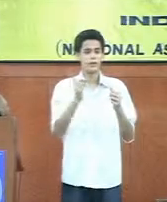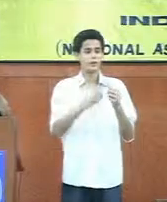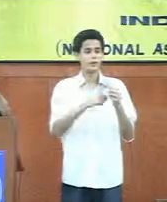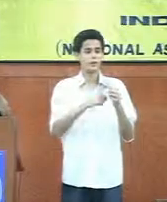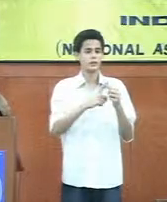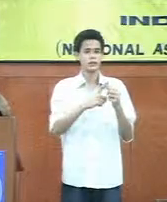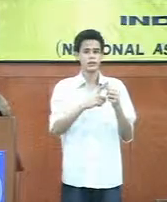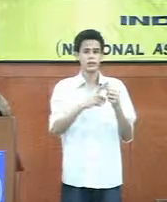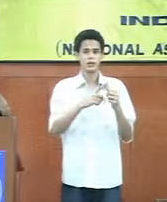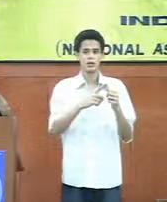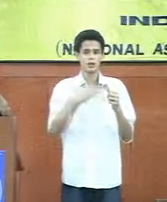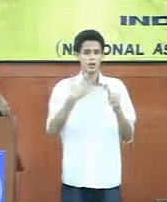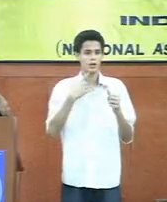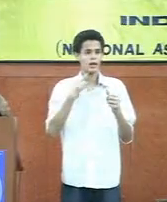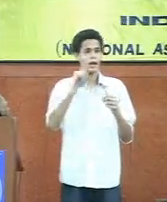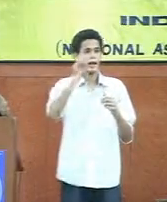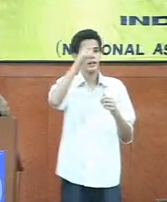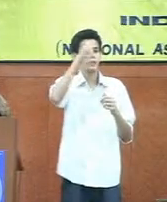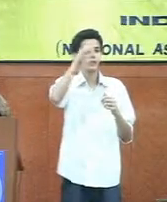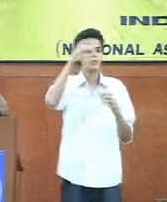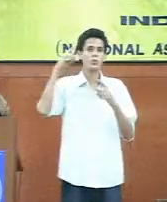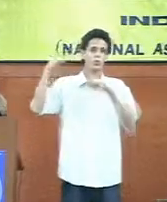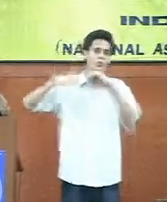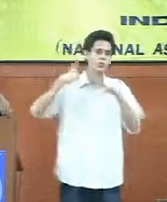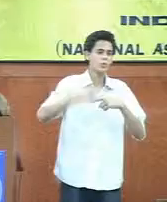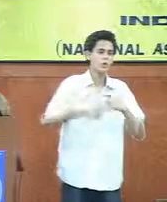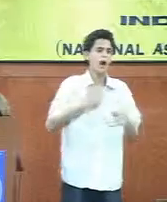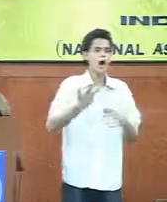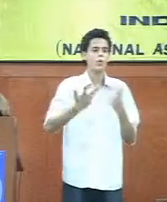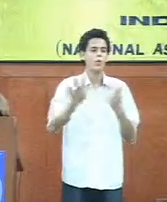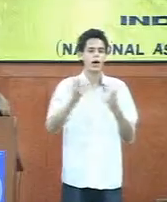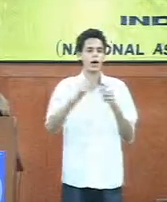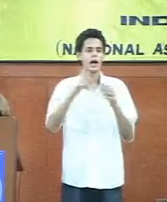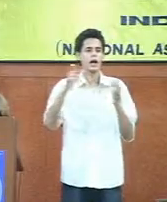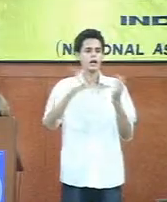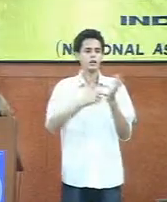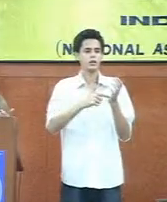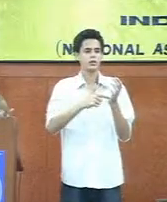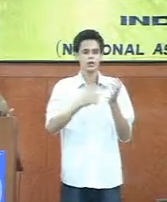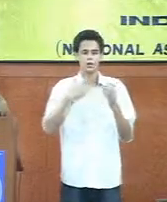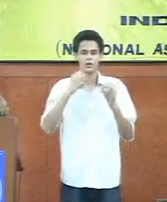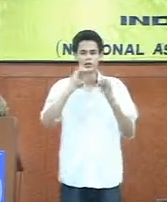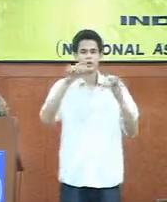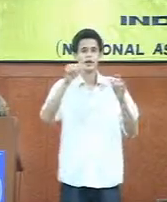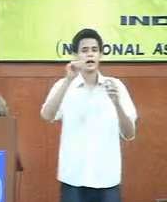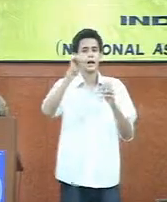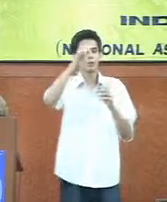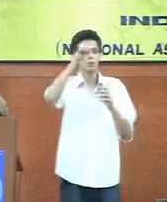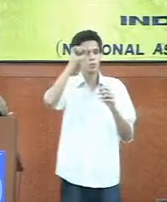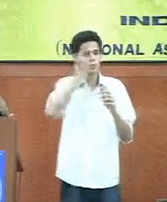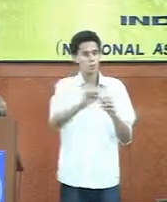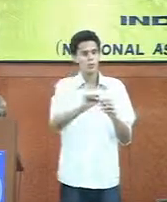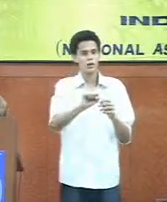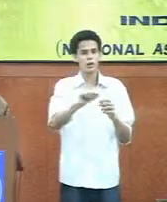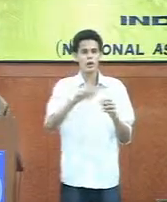first the Hindu Succession Act. What I want to tell you is that the Hindu Succession